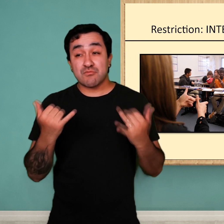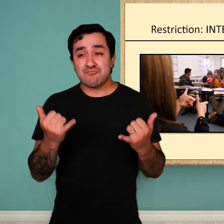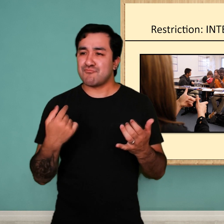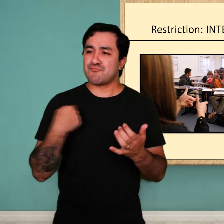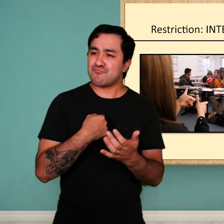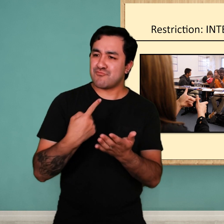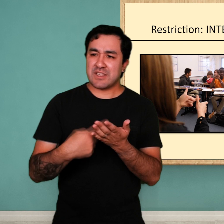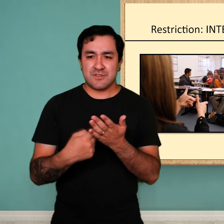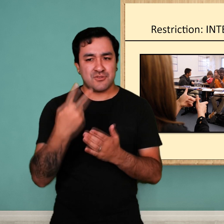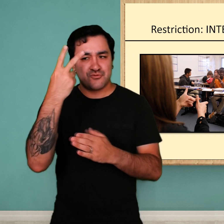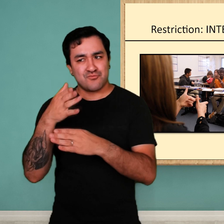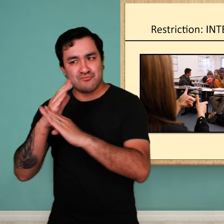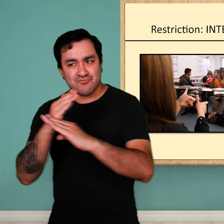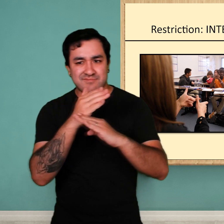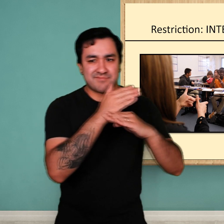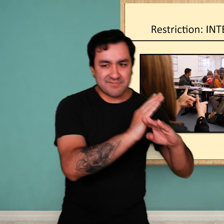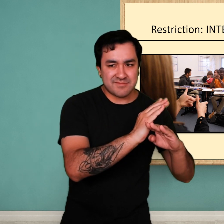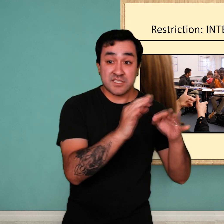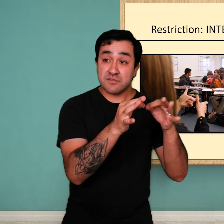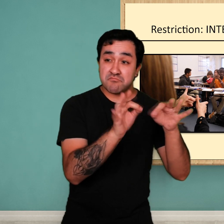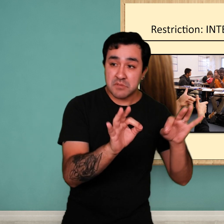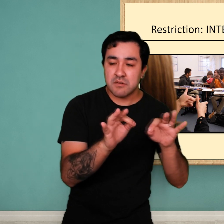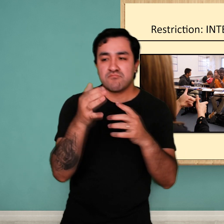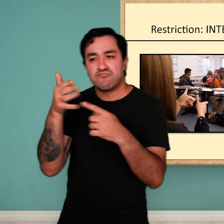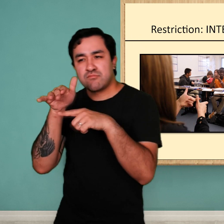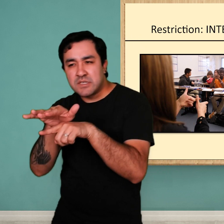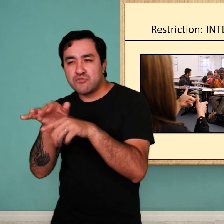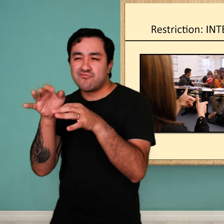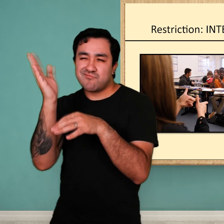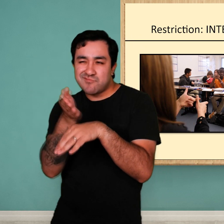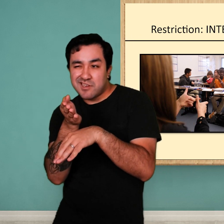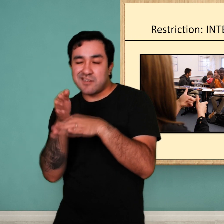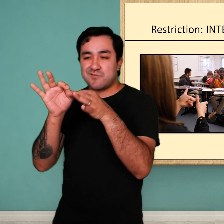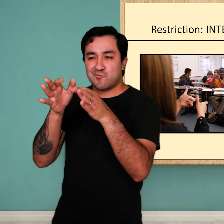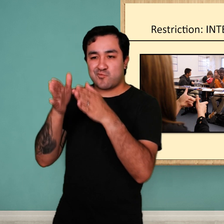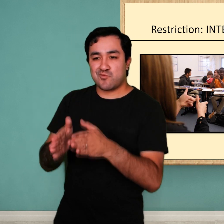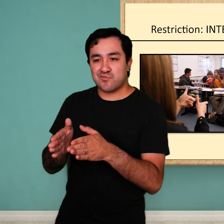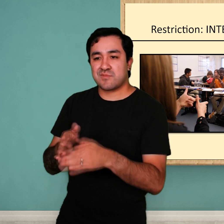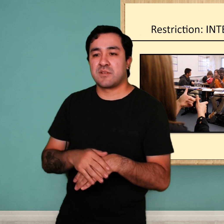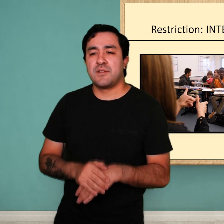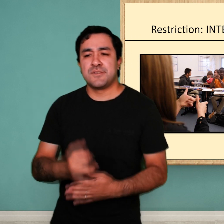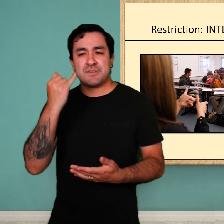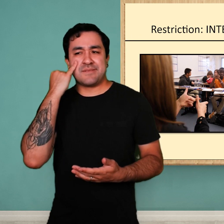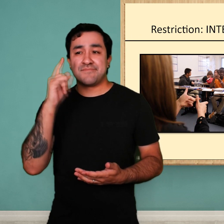Language is a huge restrictor to deaf students' education. As long as they are not in an environment